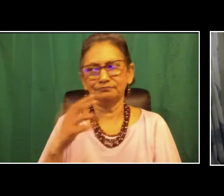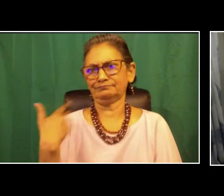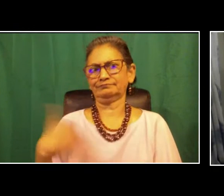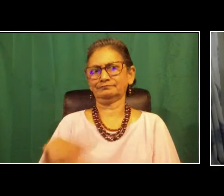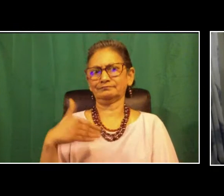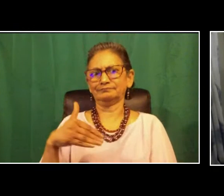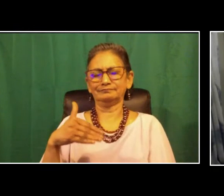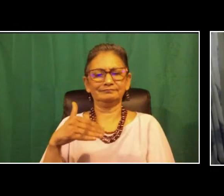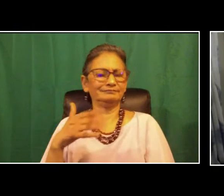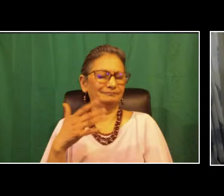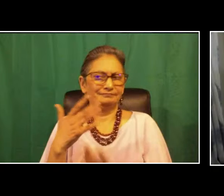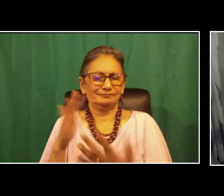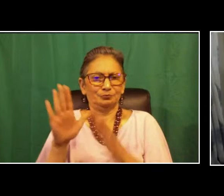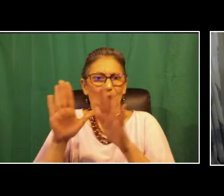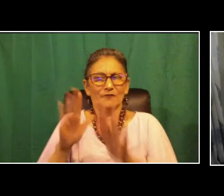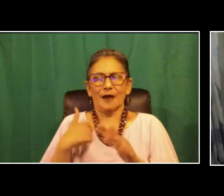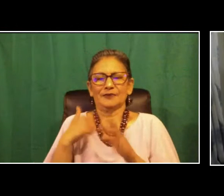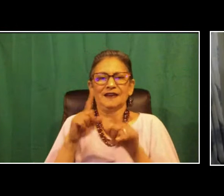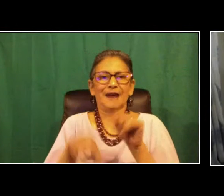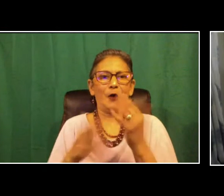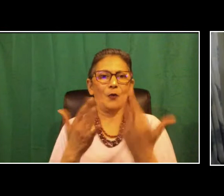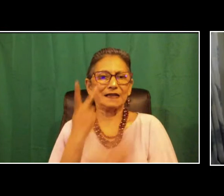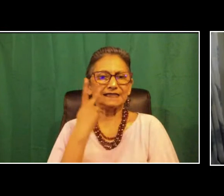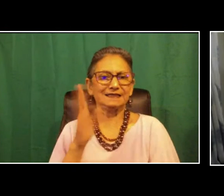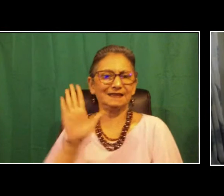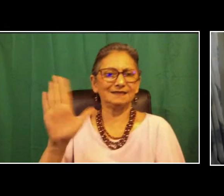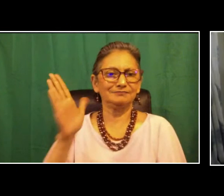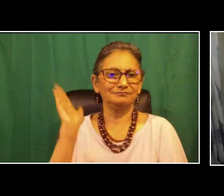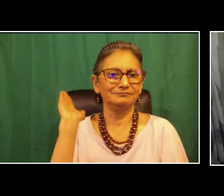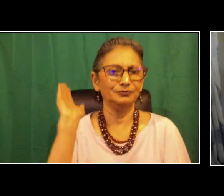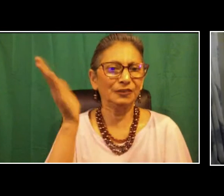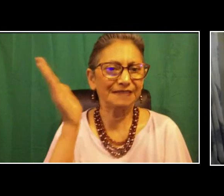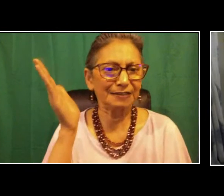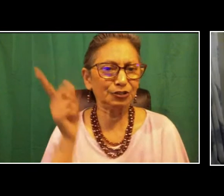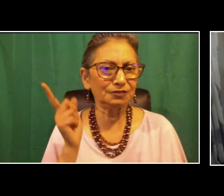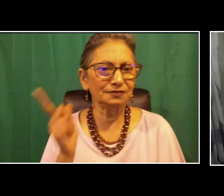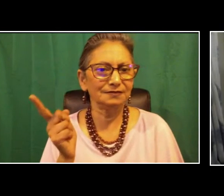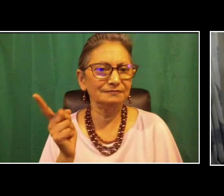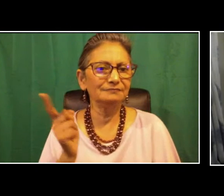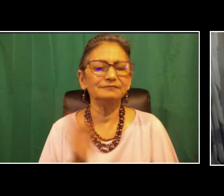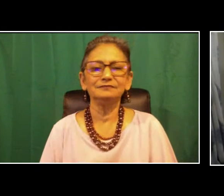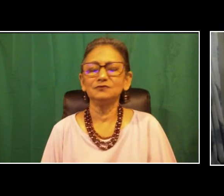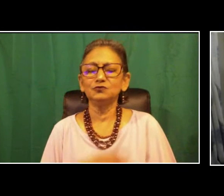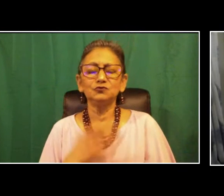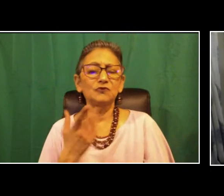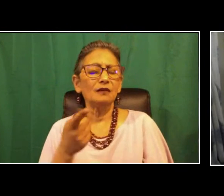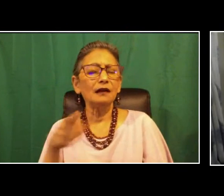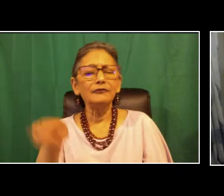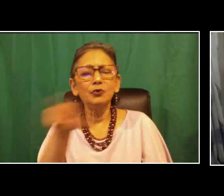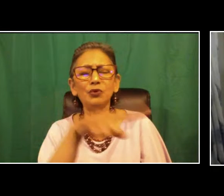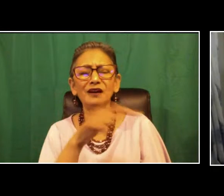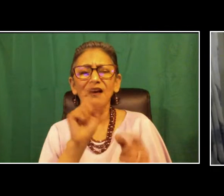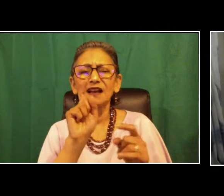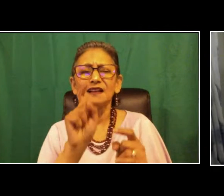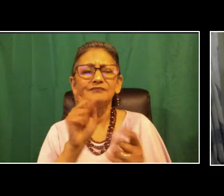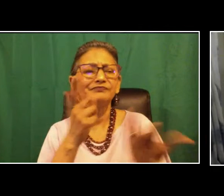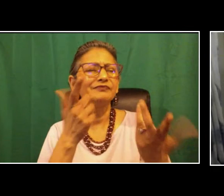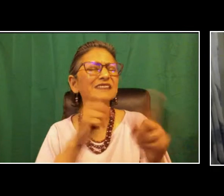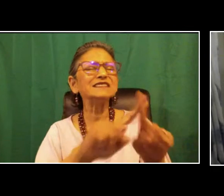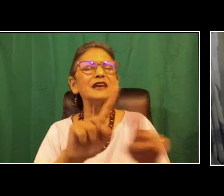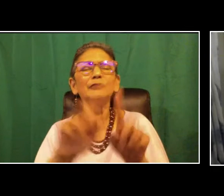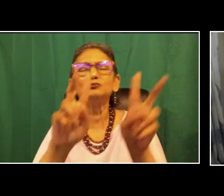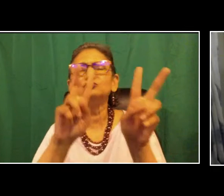Davis Hunter, who owns a dance studio and does dance production. And we cannot wait to see